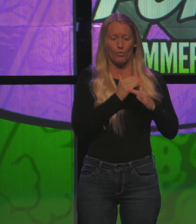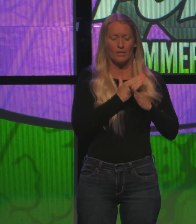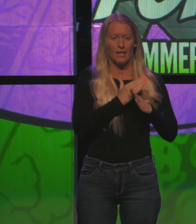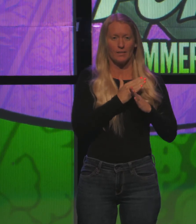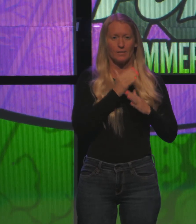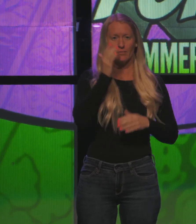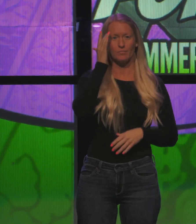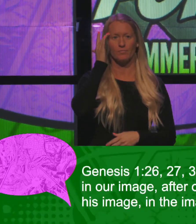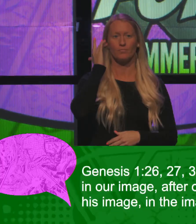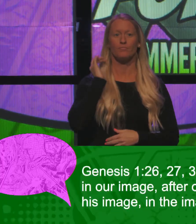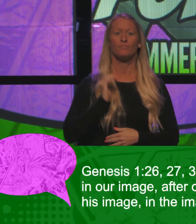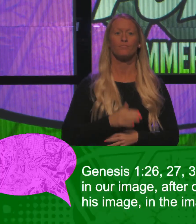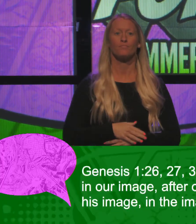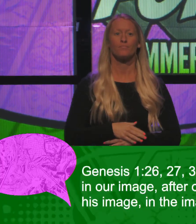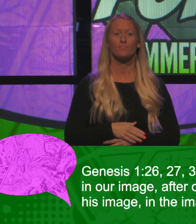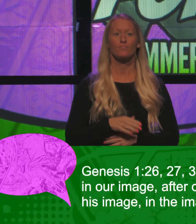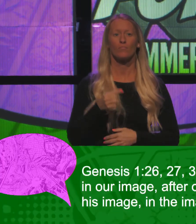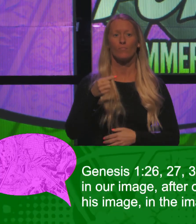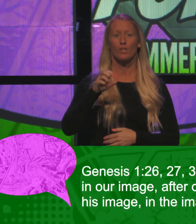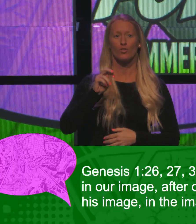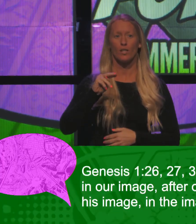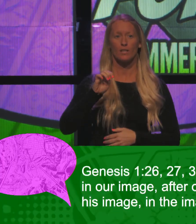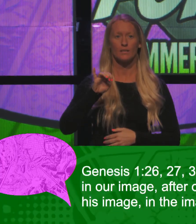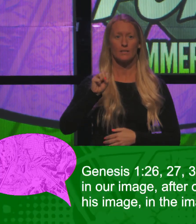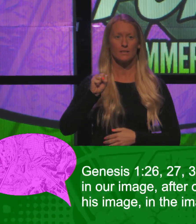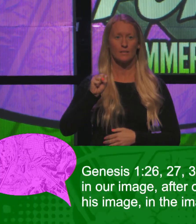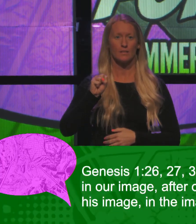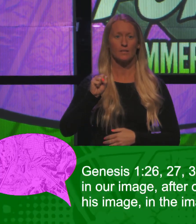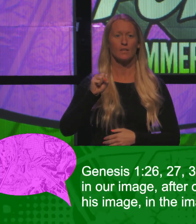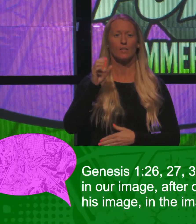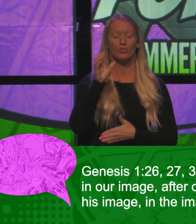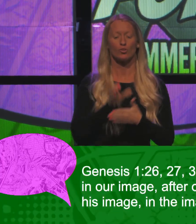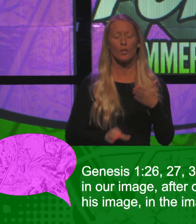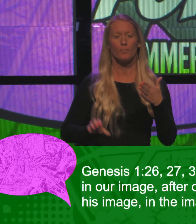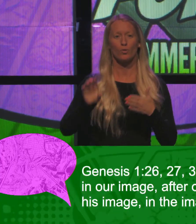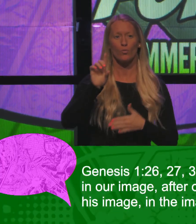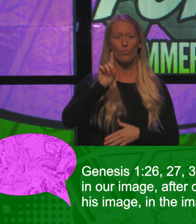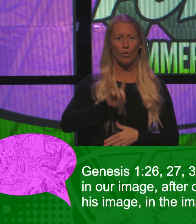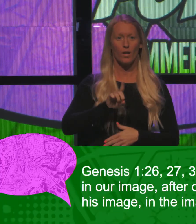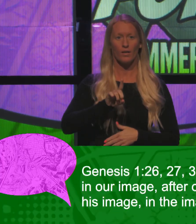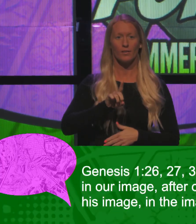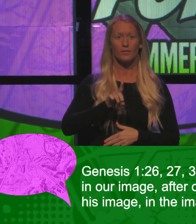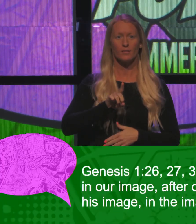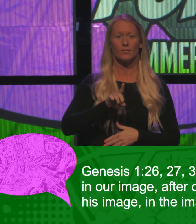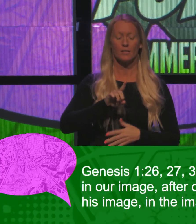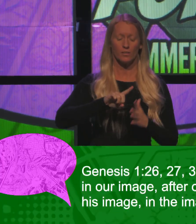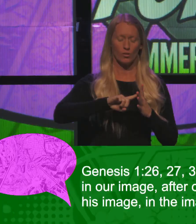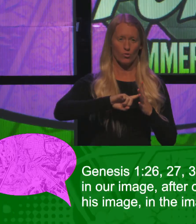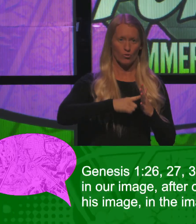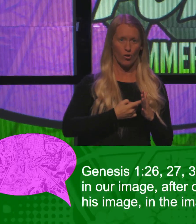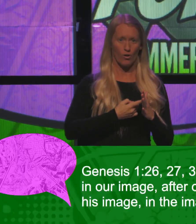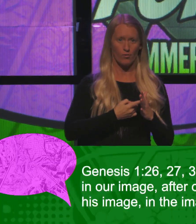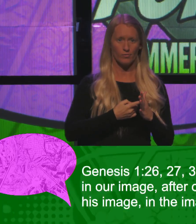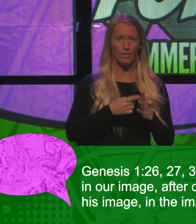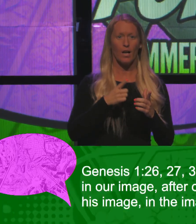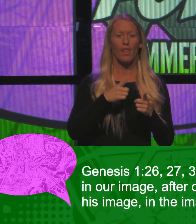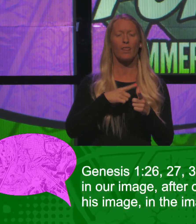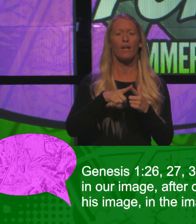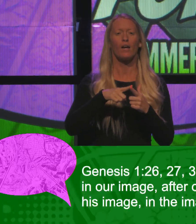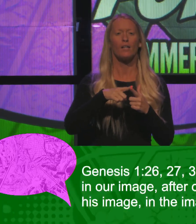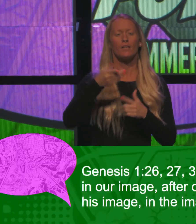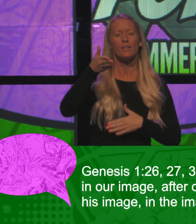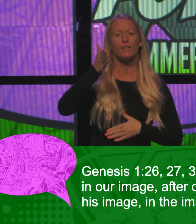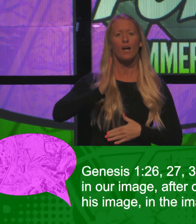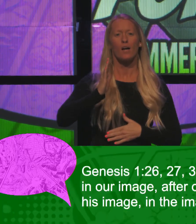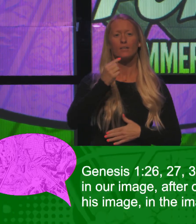Let's look at another verse together. Genesis chapter 1. Genesis chapter 1, back to the very beginning. Then God